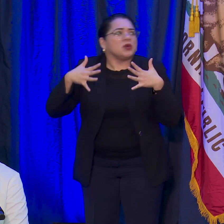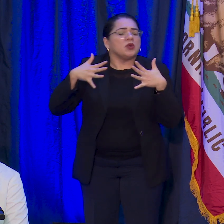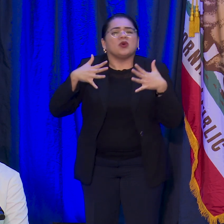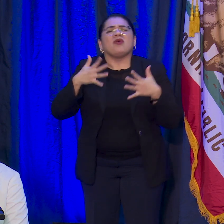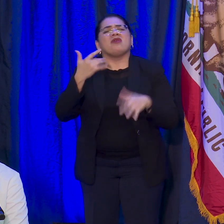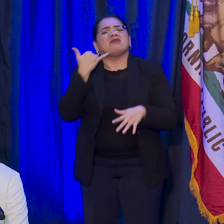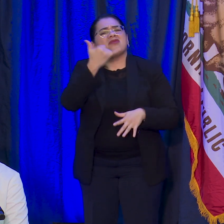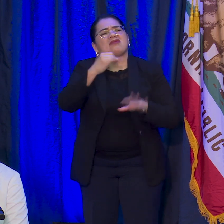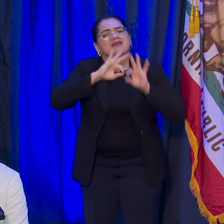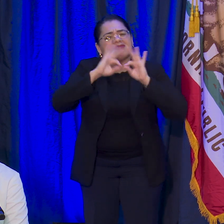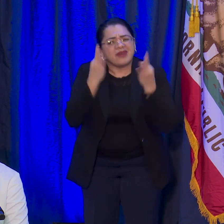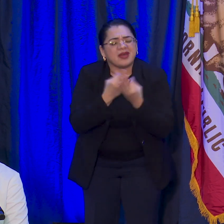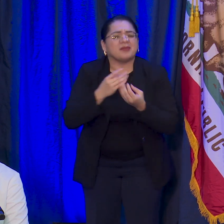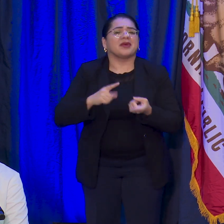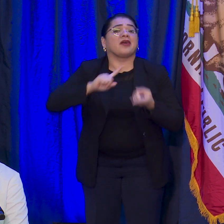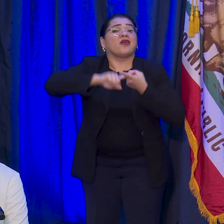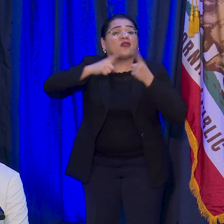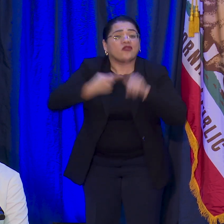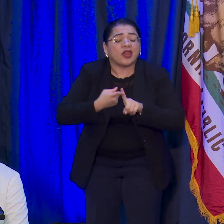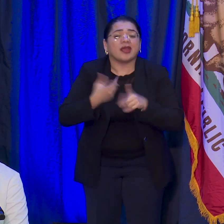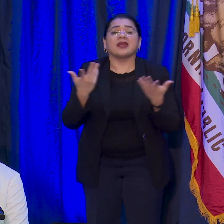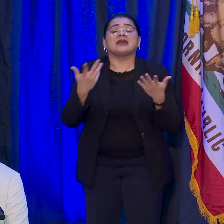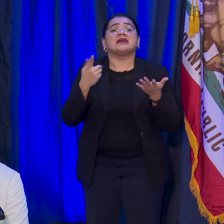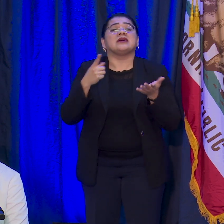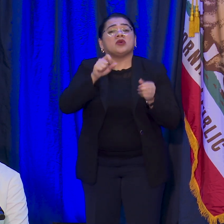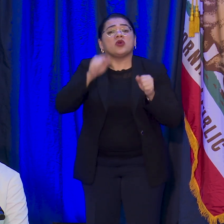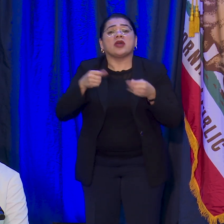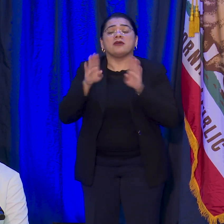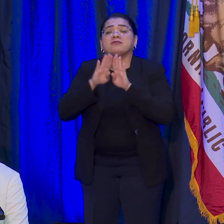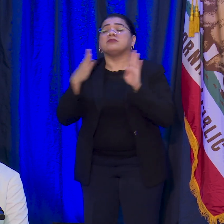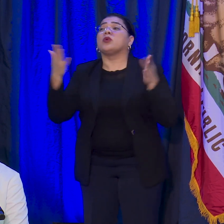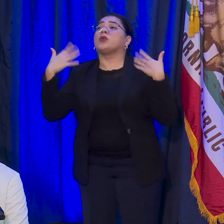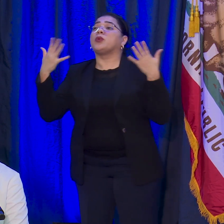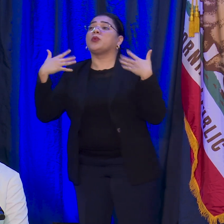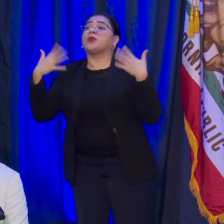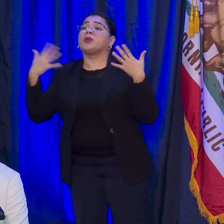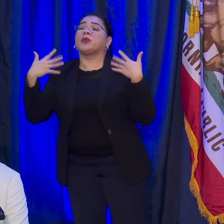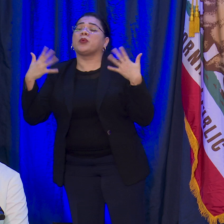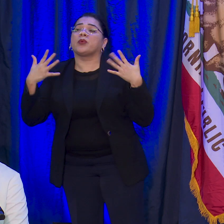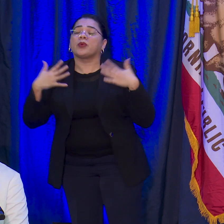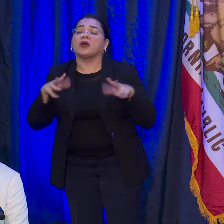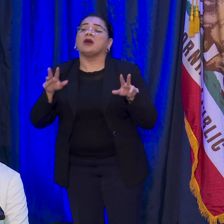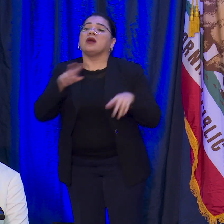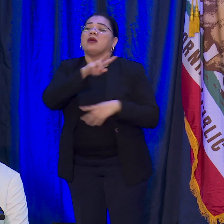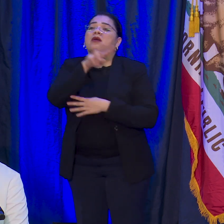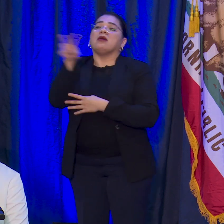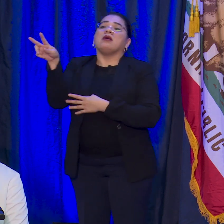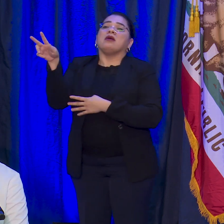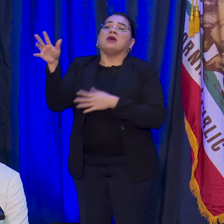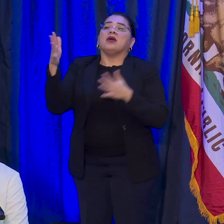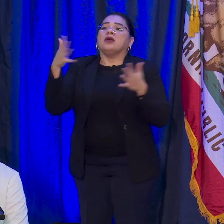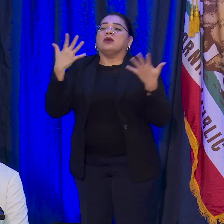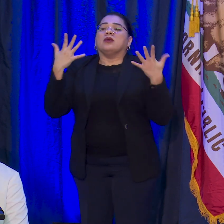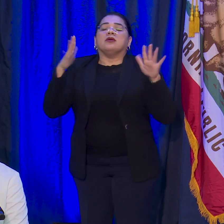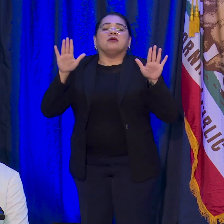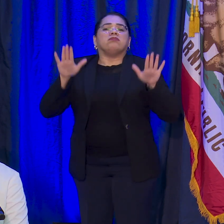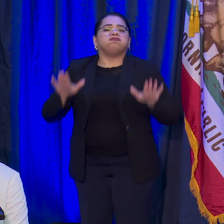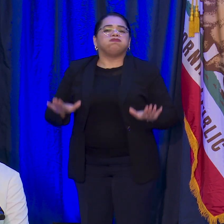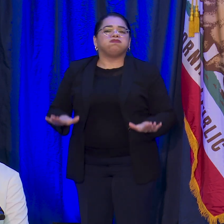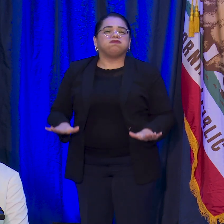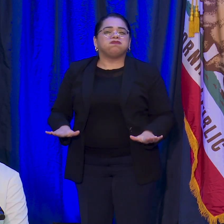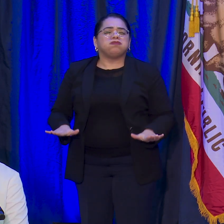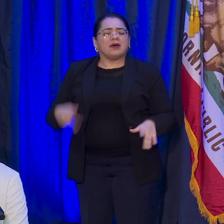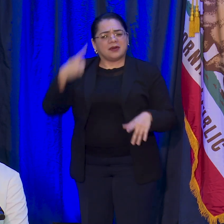video, enjoying some outside air while maintaining your social distance can be helpful for your mental health. There are